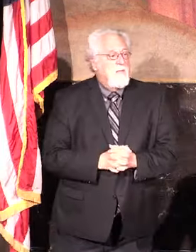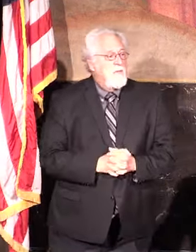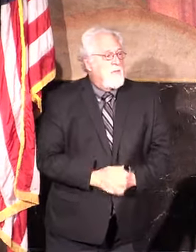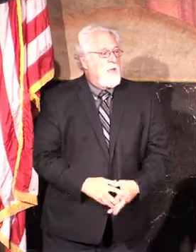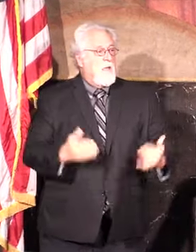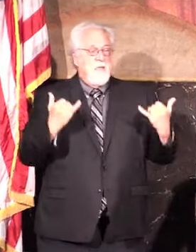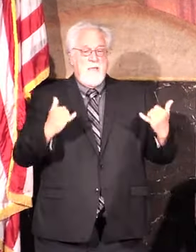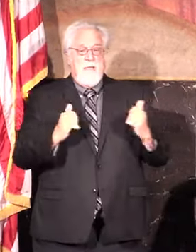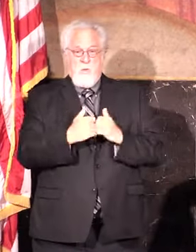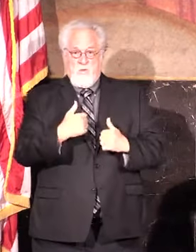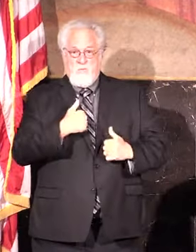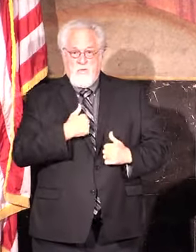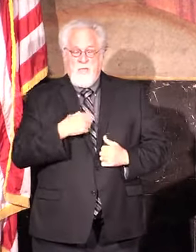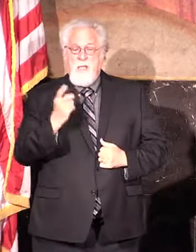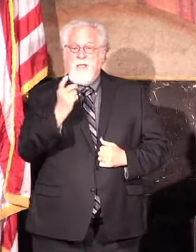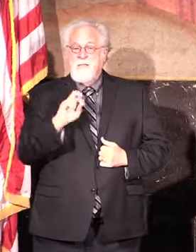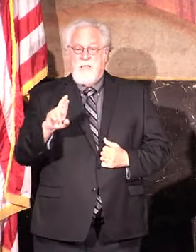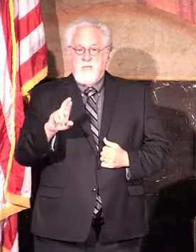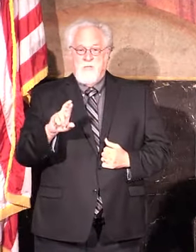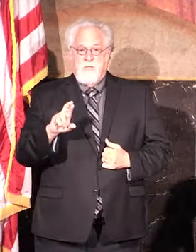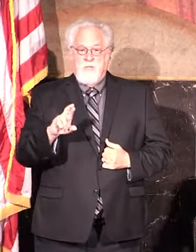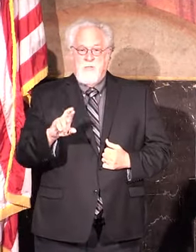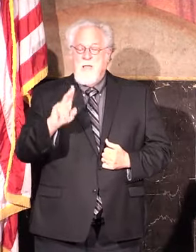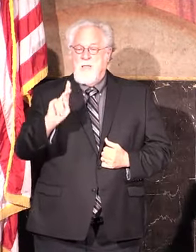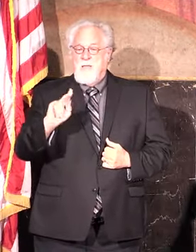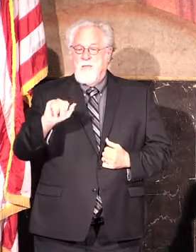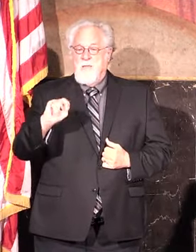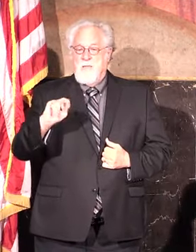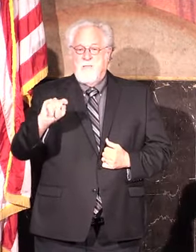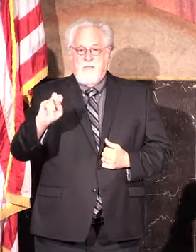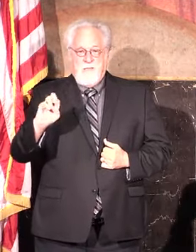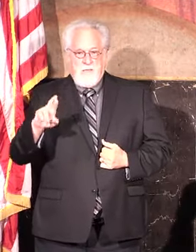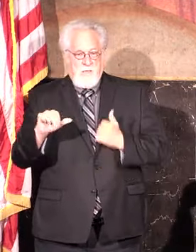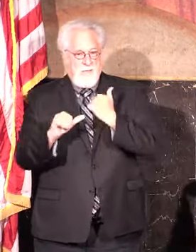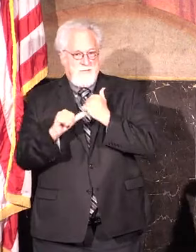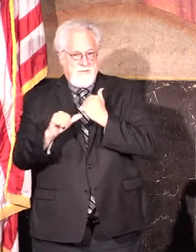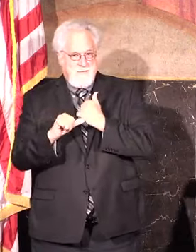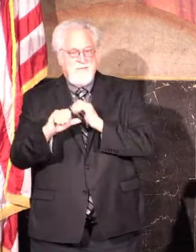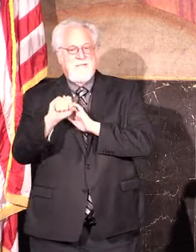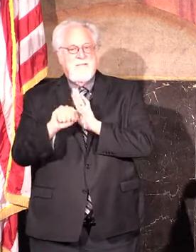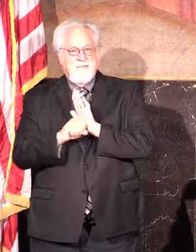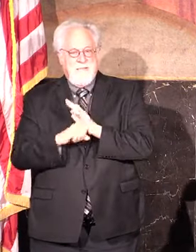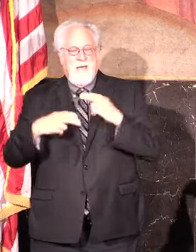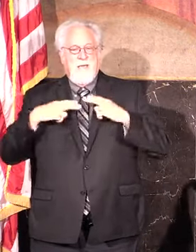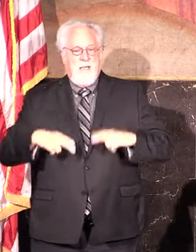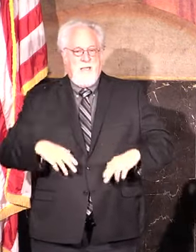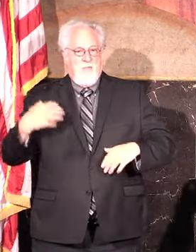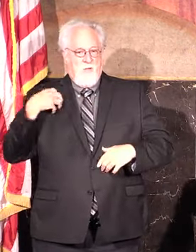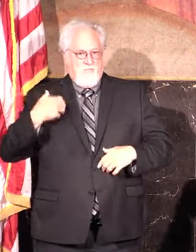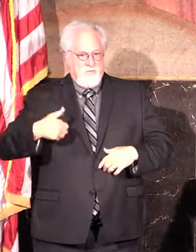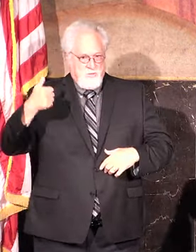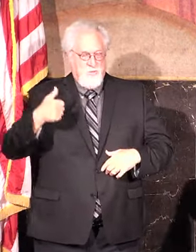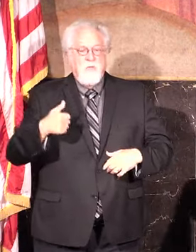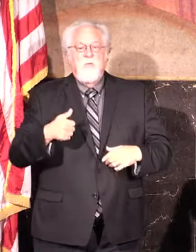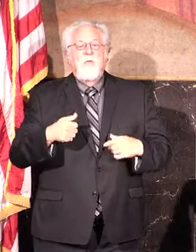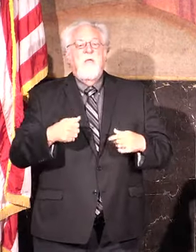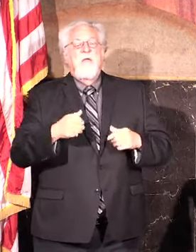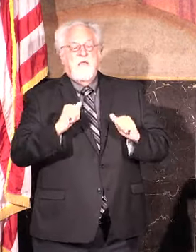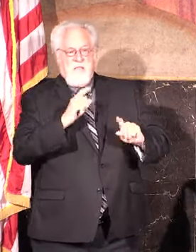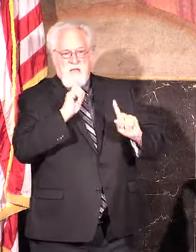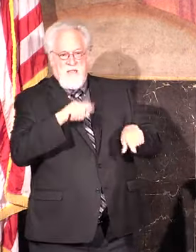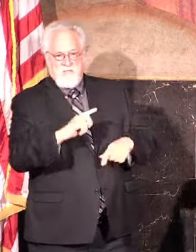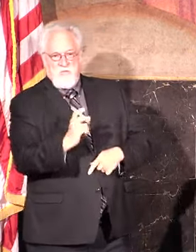Today with me will be Dr. Joseph Canner. He's the Assistant State Health Officer. He will be available to